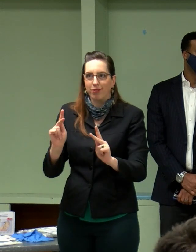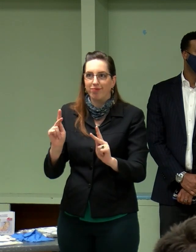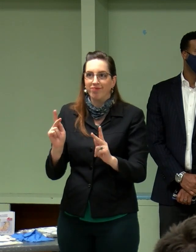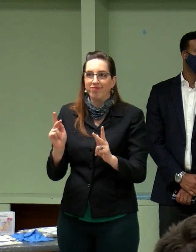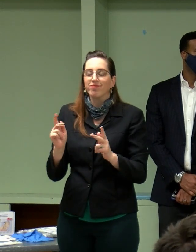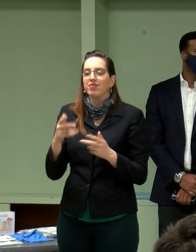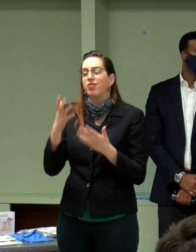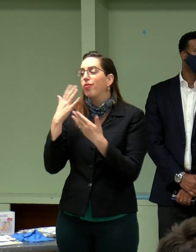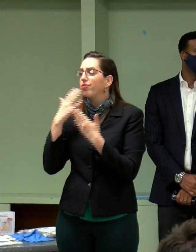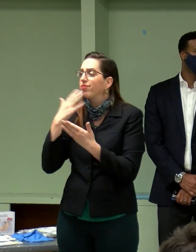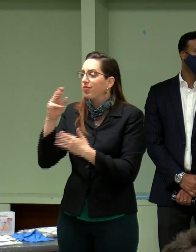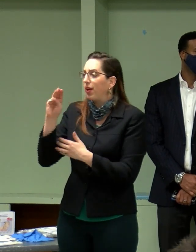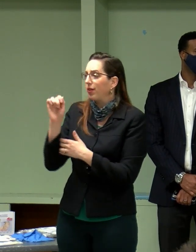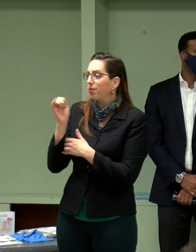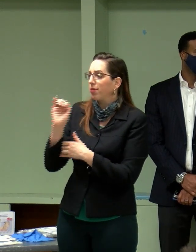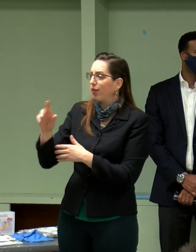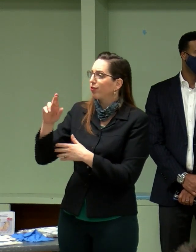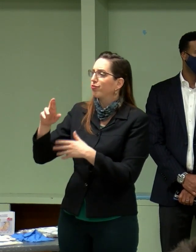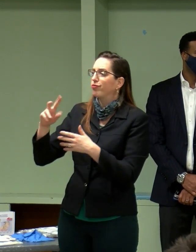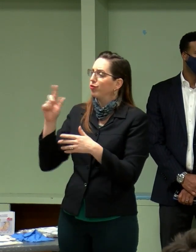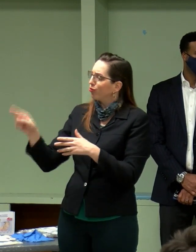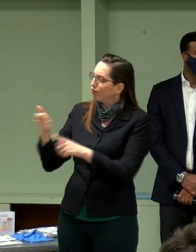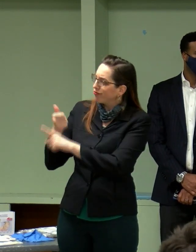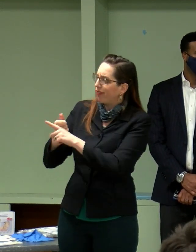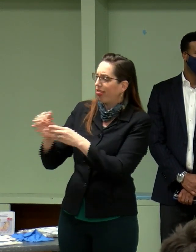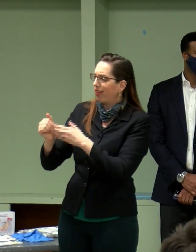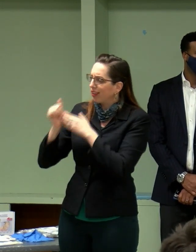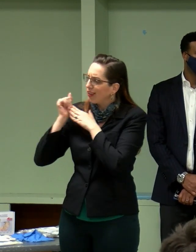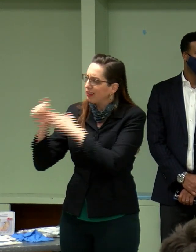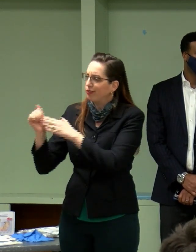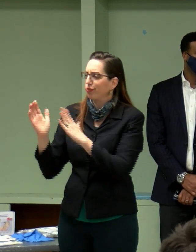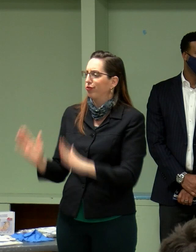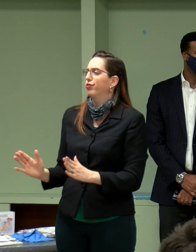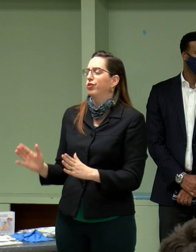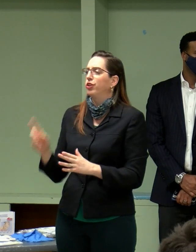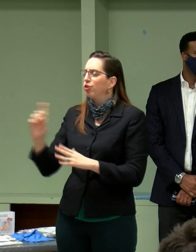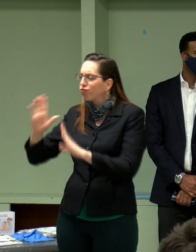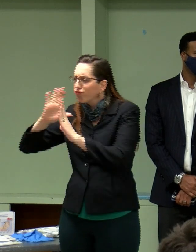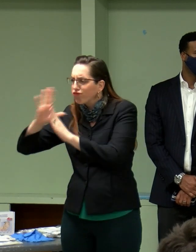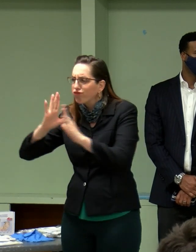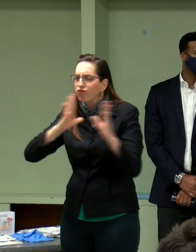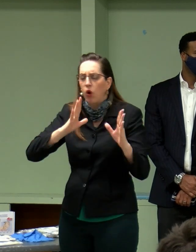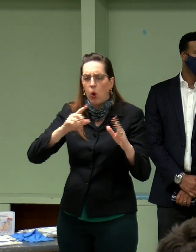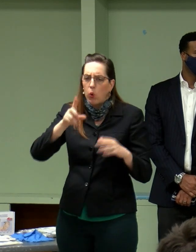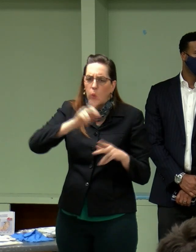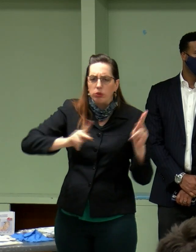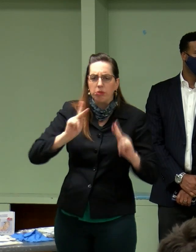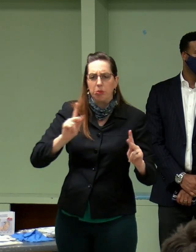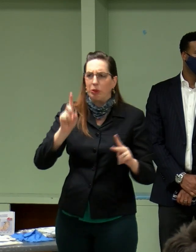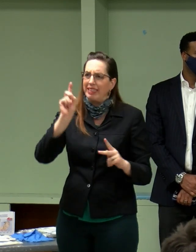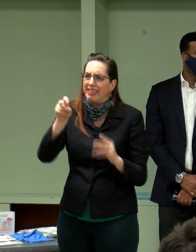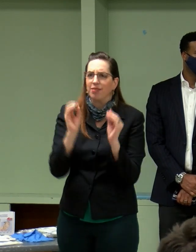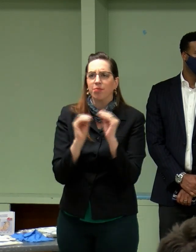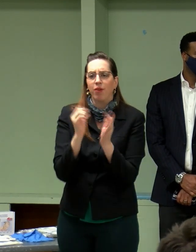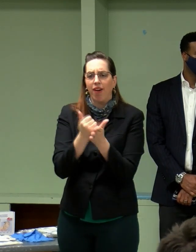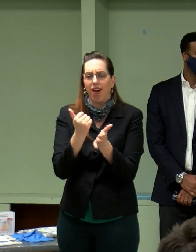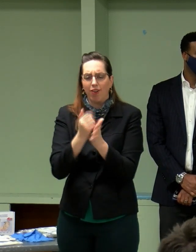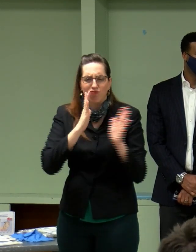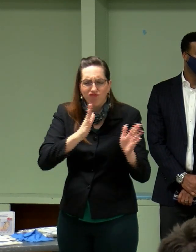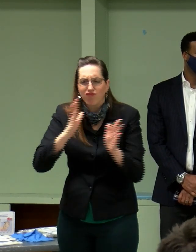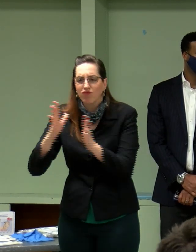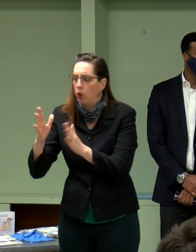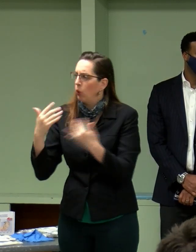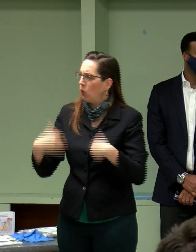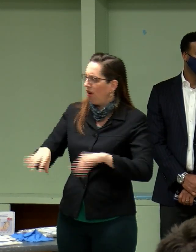Mayor, thank you. You are the leader, and your attention to the most vulnerable population is clear,